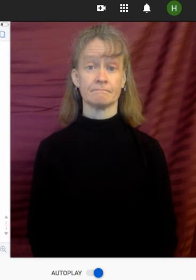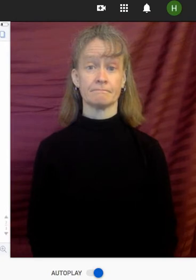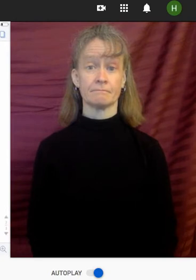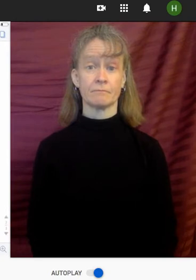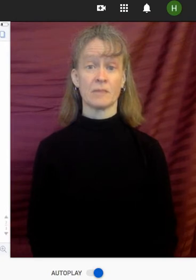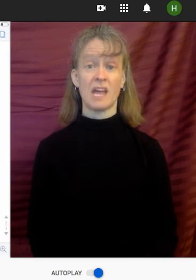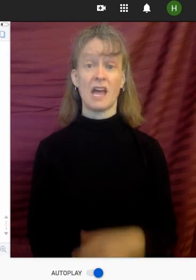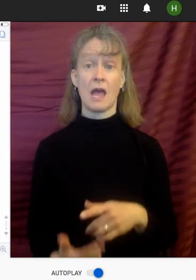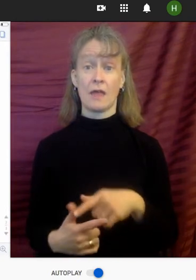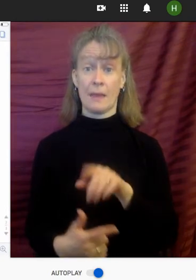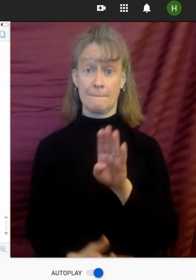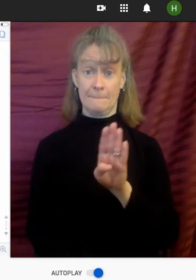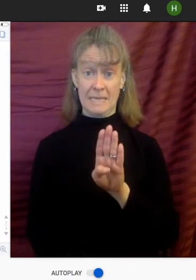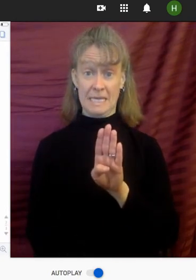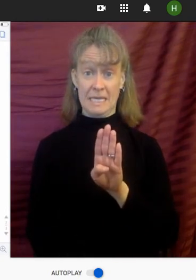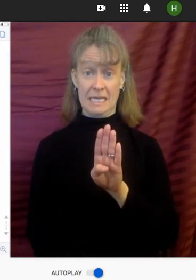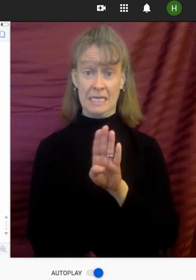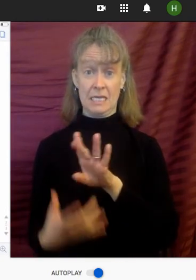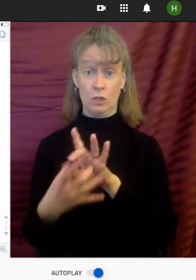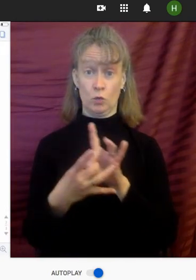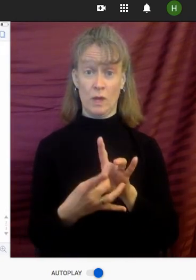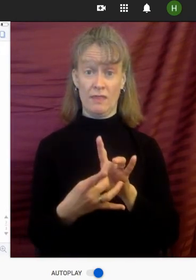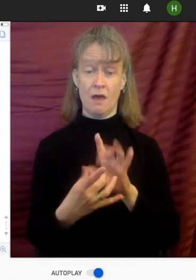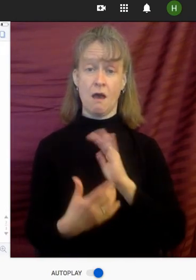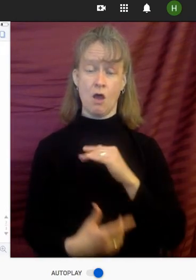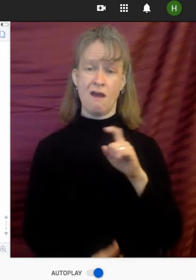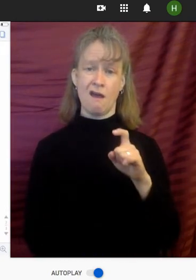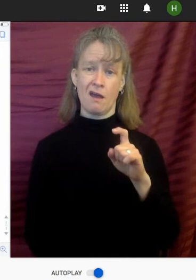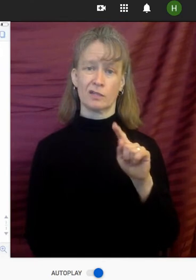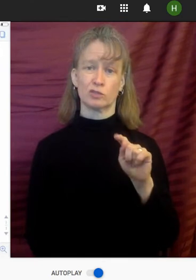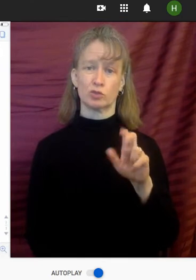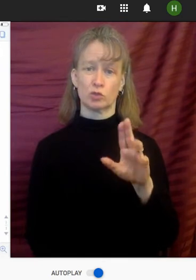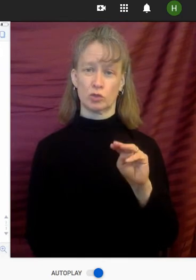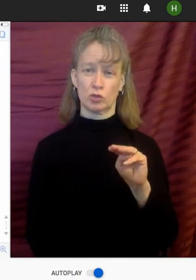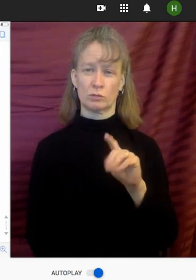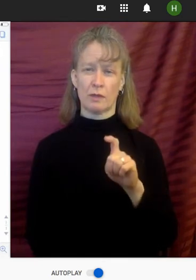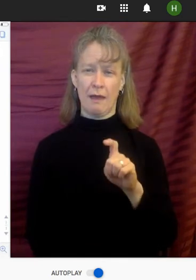Our b goes with our x term.